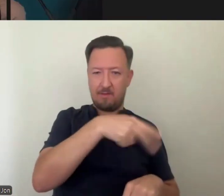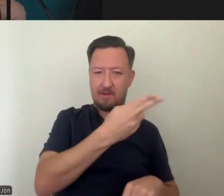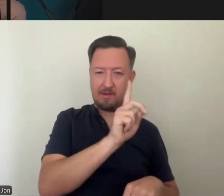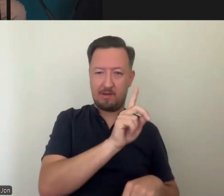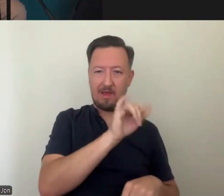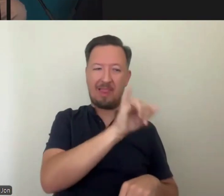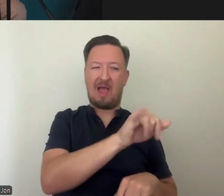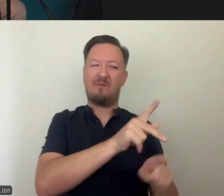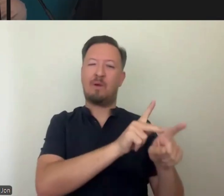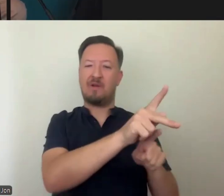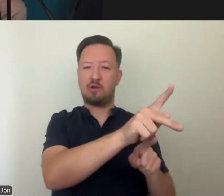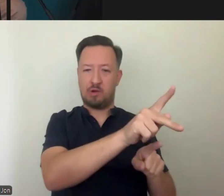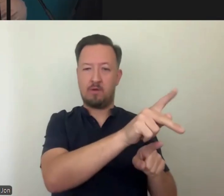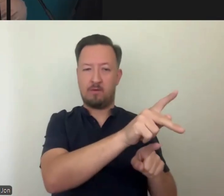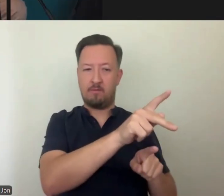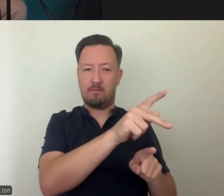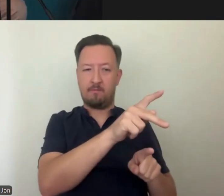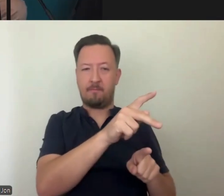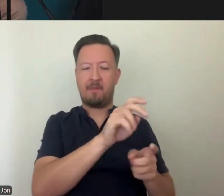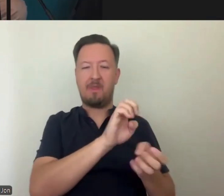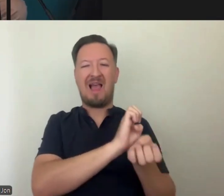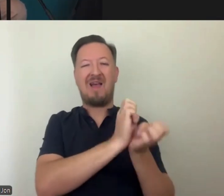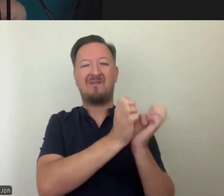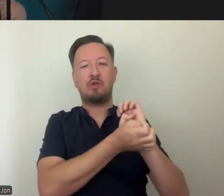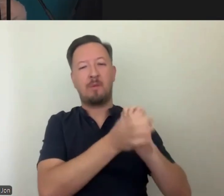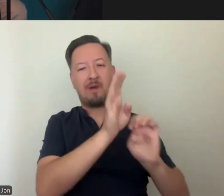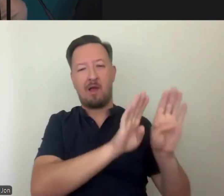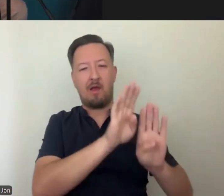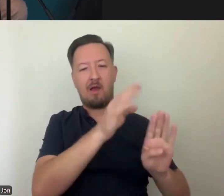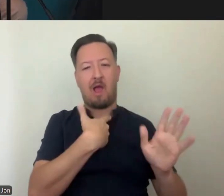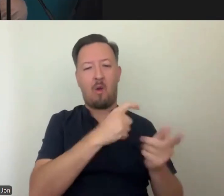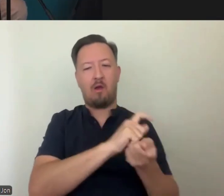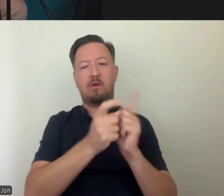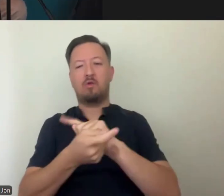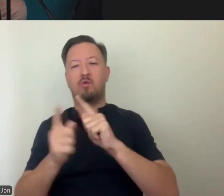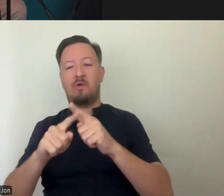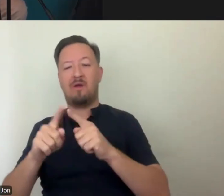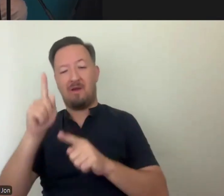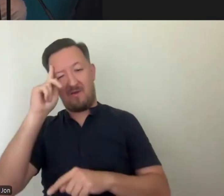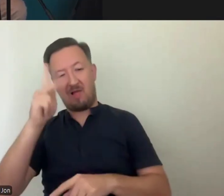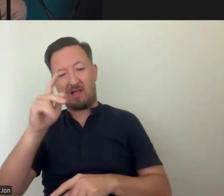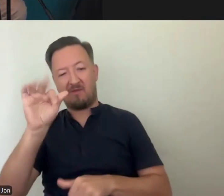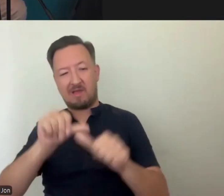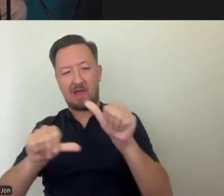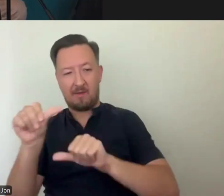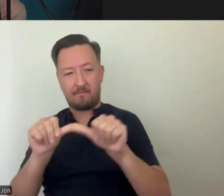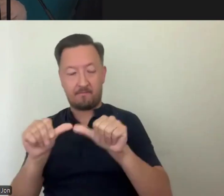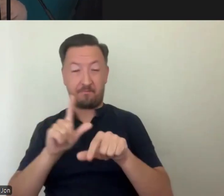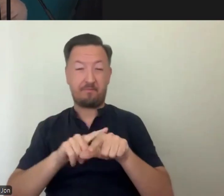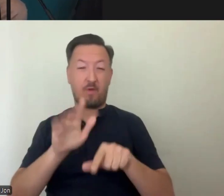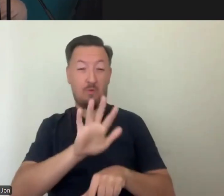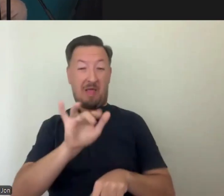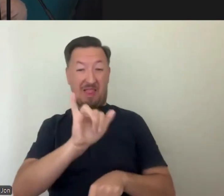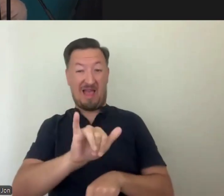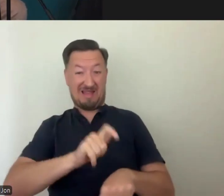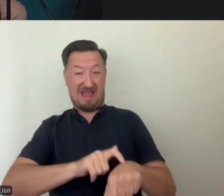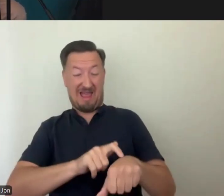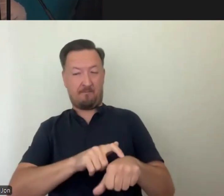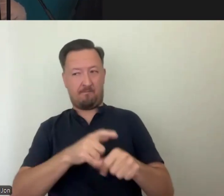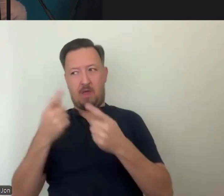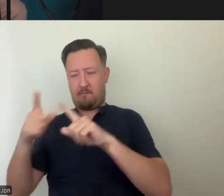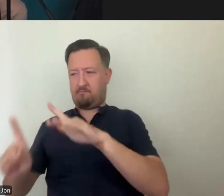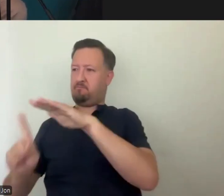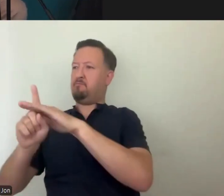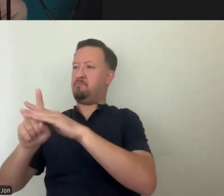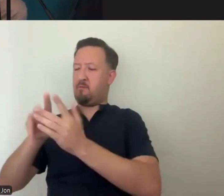That was for professional reasons. I wanted to move from evolutionary biology to philosophy of science. But at the same time, about the same time, this kind of stuff happened. And so it's